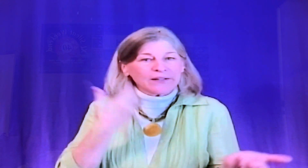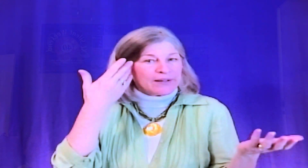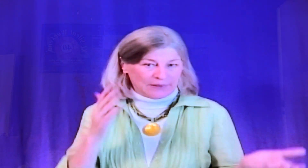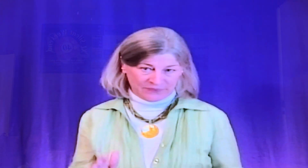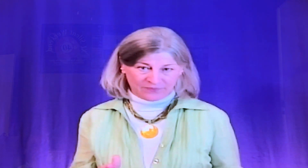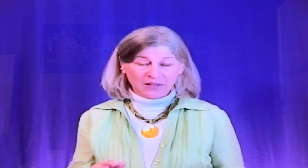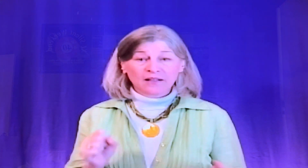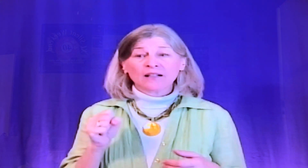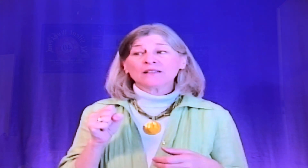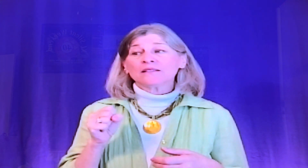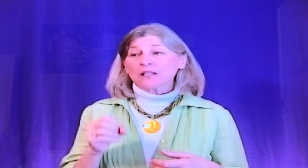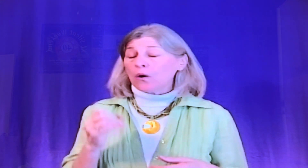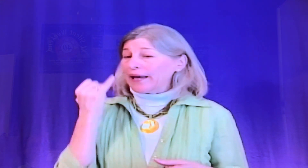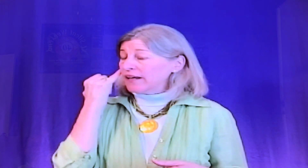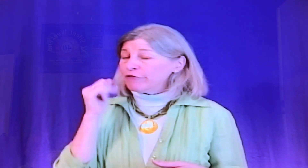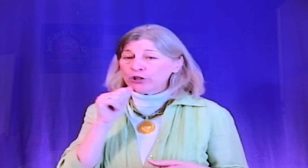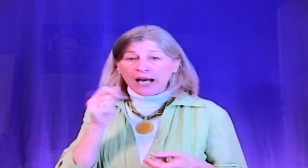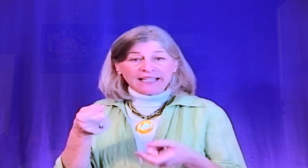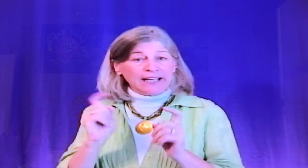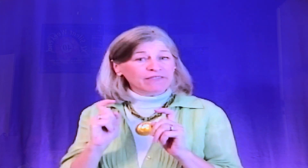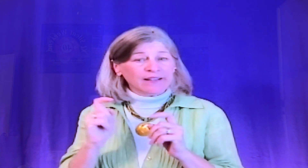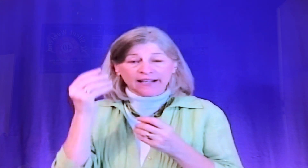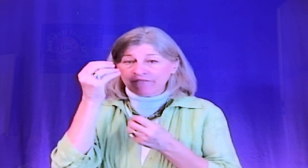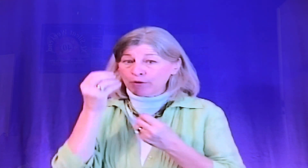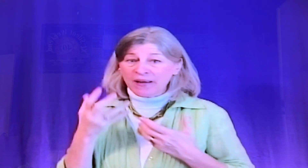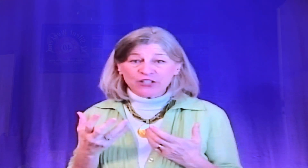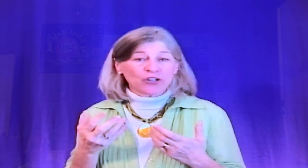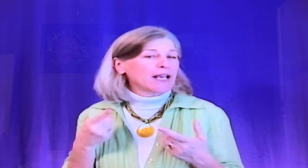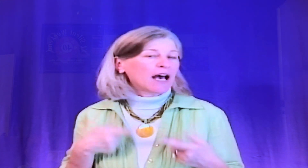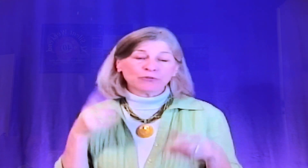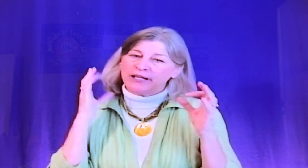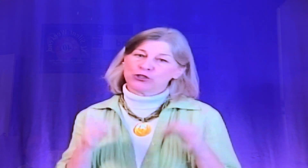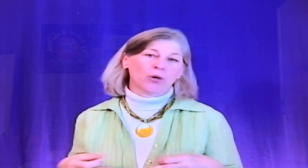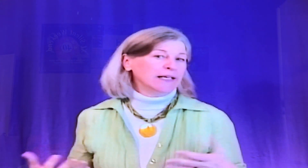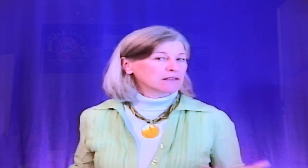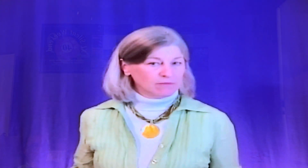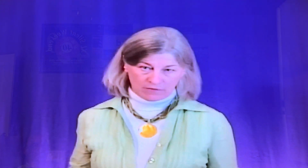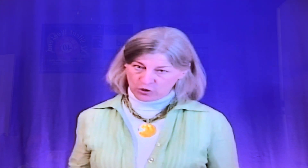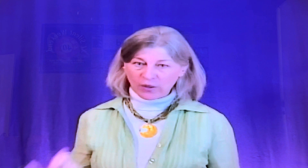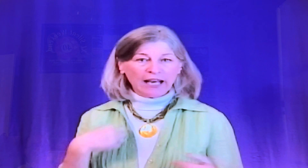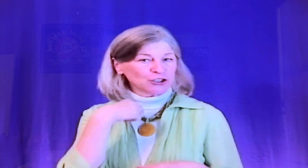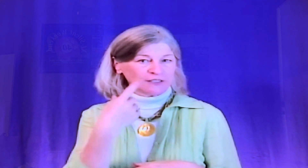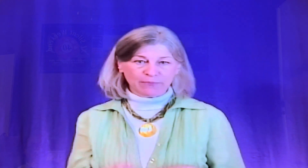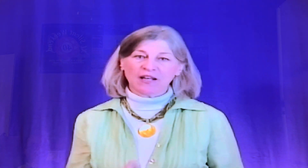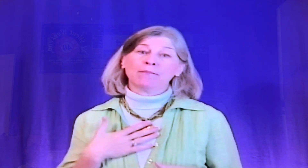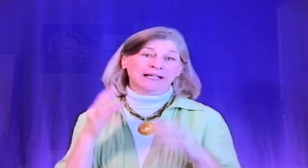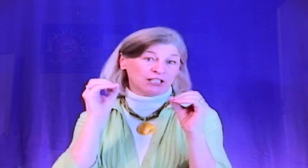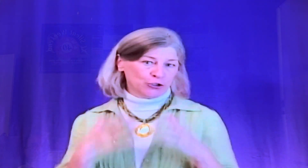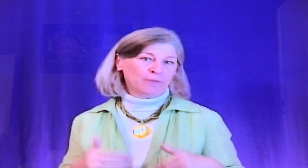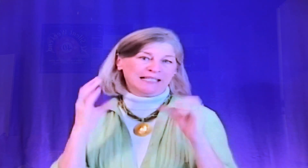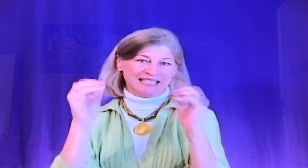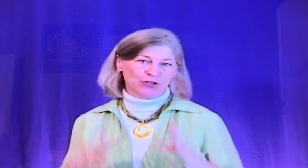know. So if you're not given that information, you have to make a choice. You can't just keep saying, my teacher, my teacher, my